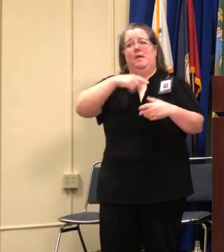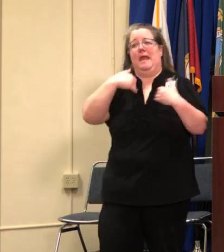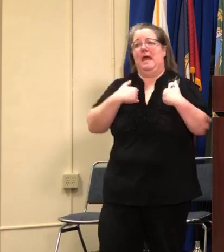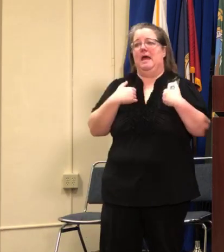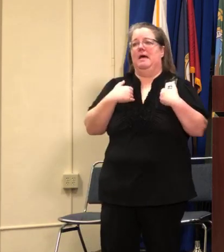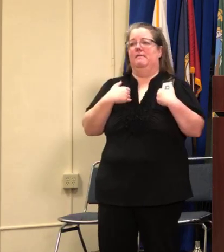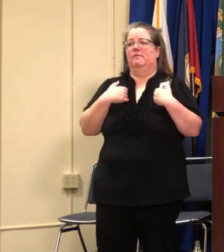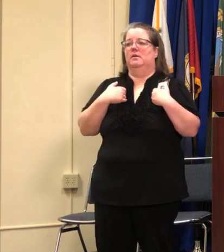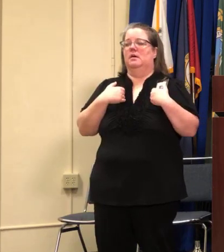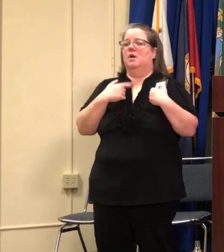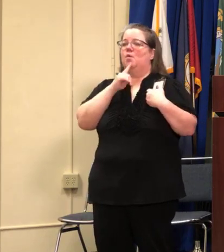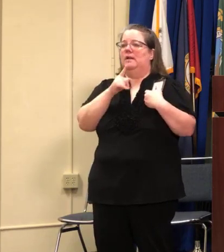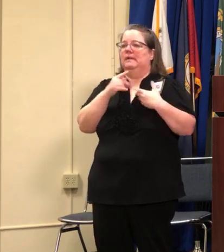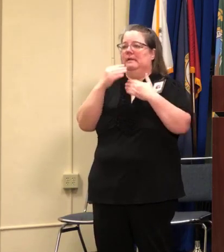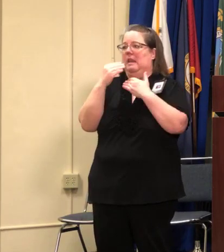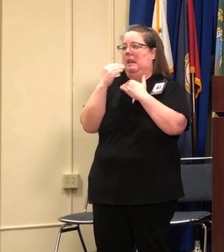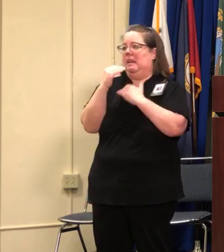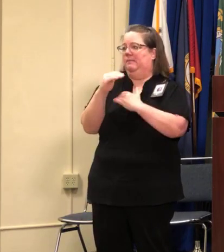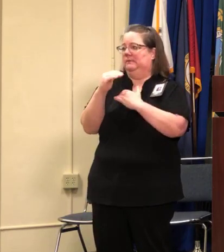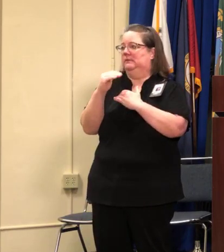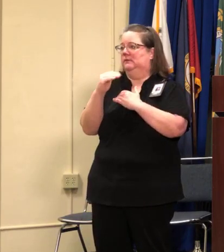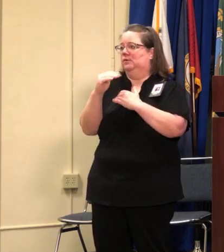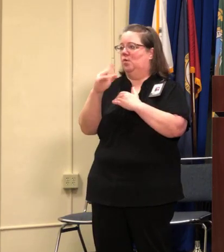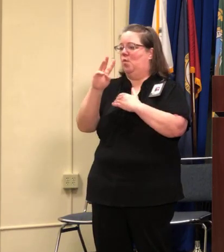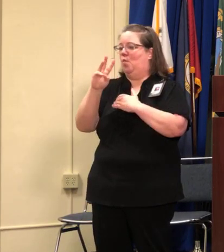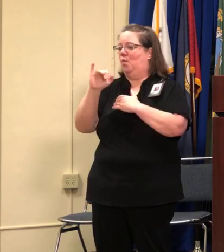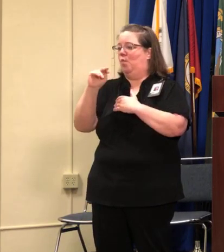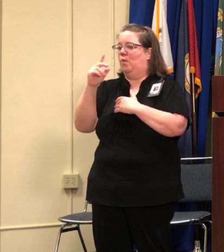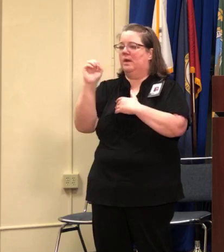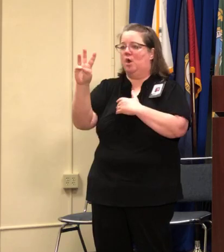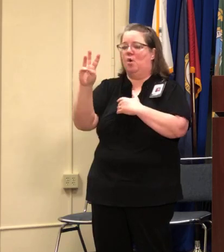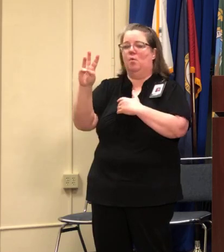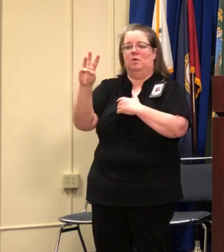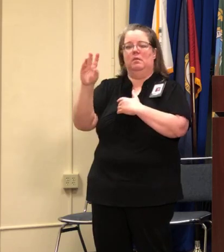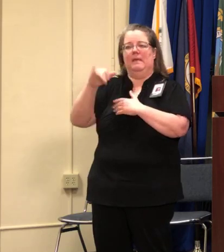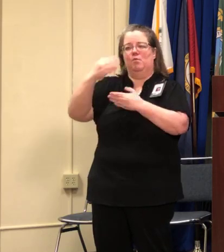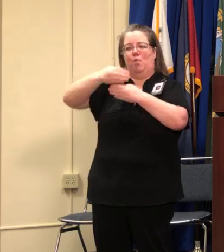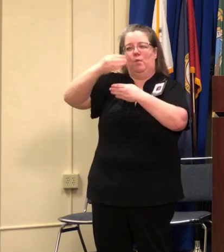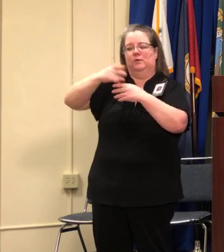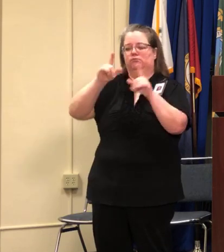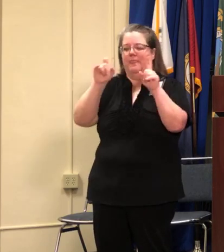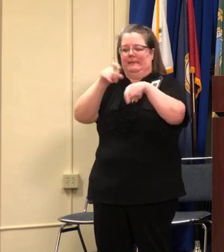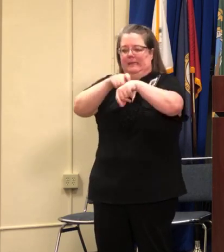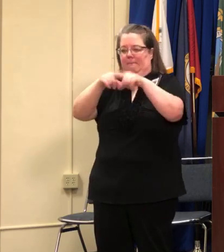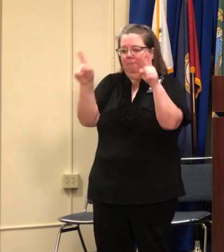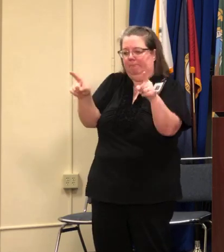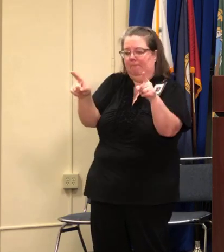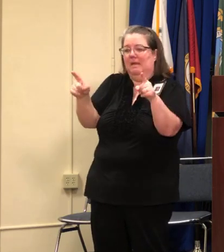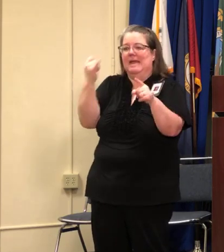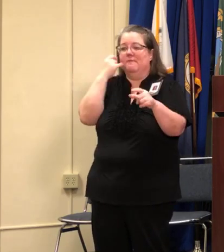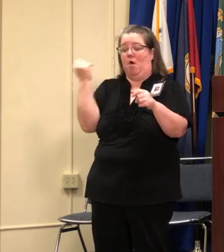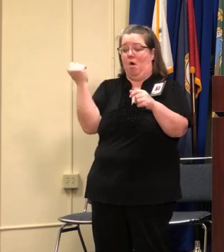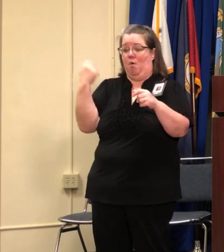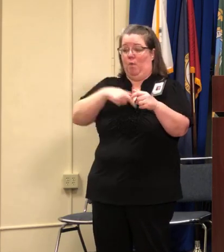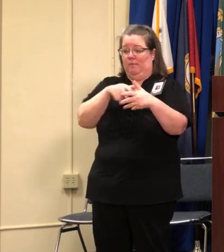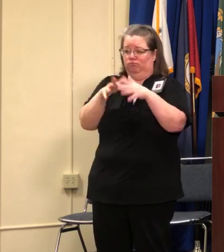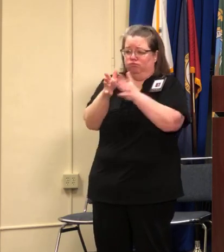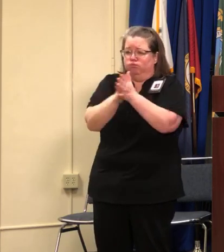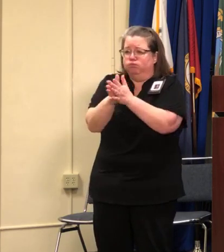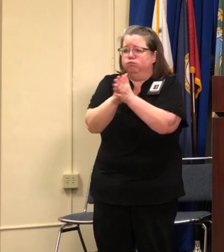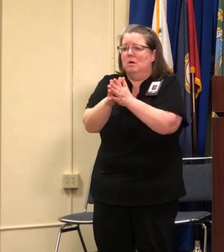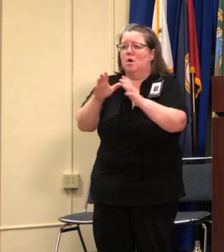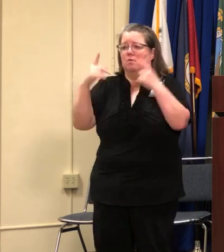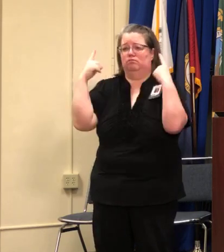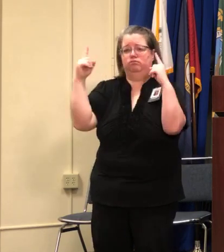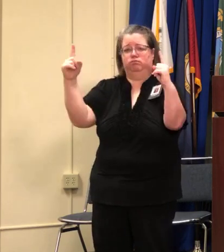narrow window, and if we act together and if all the citizens will combine with what we're trying